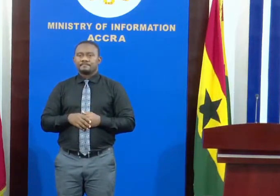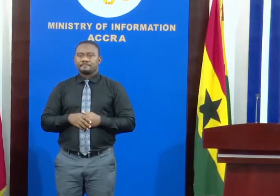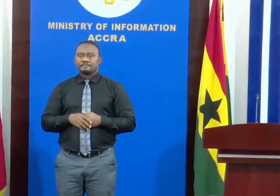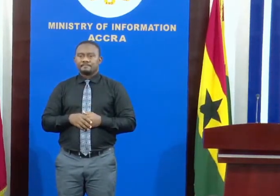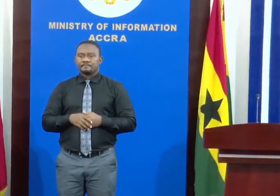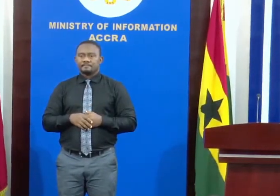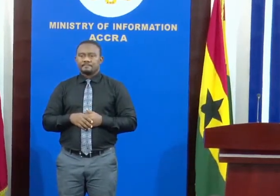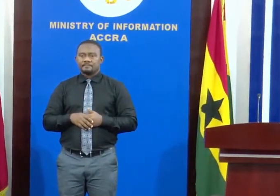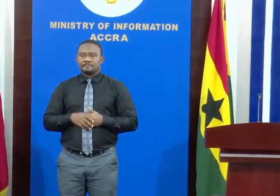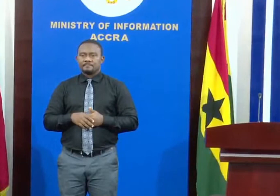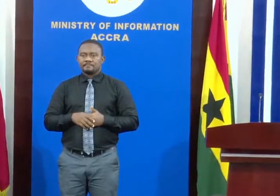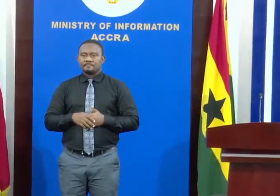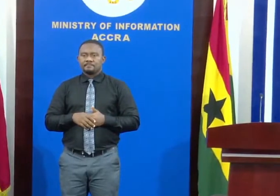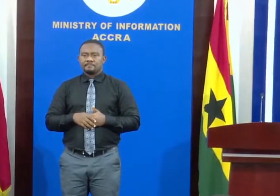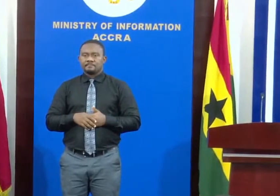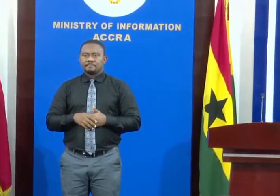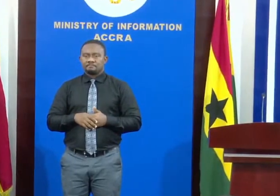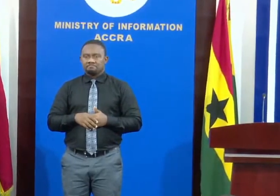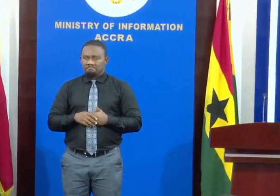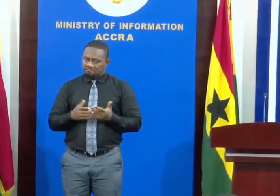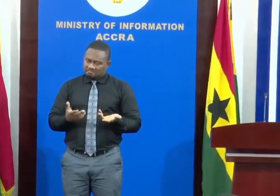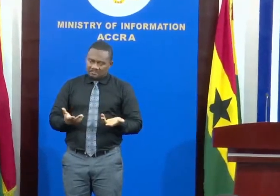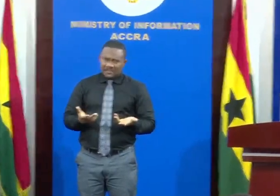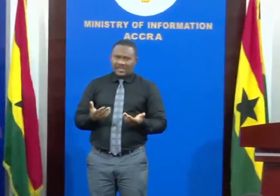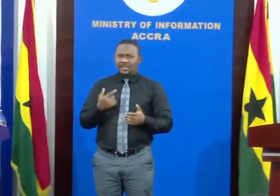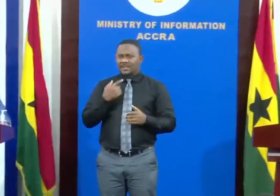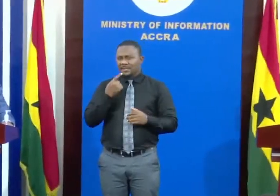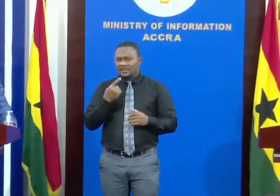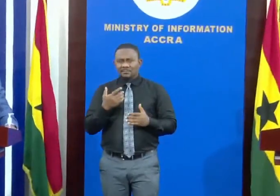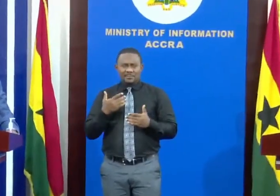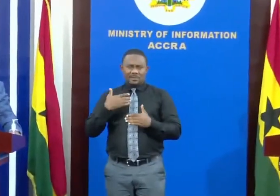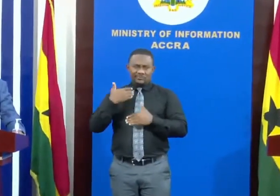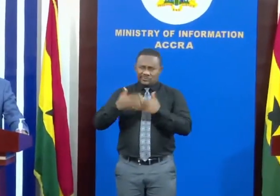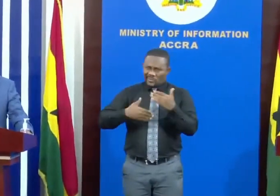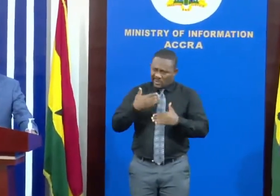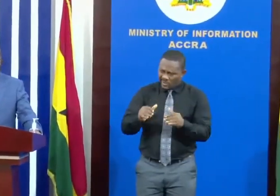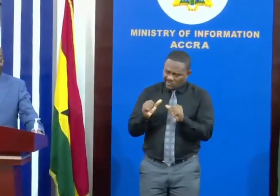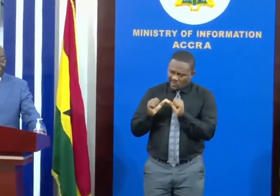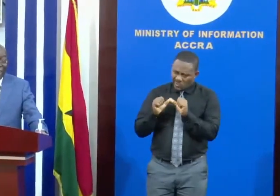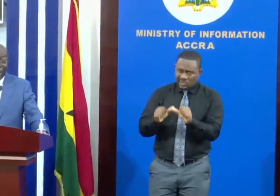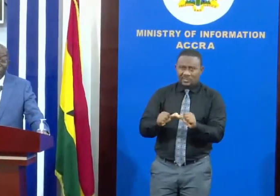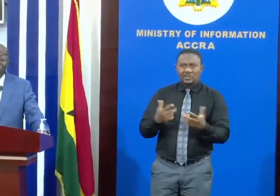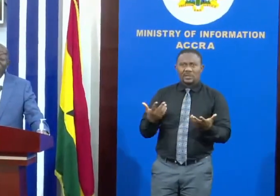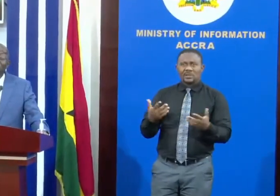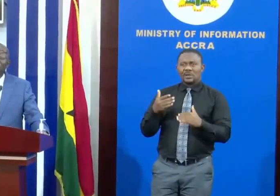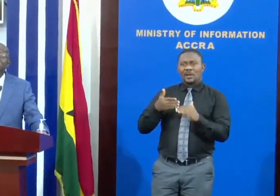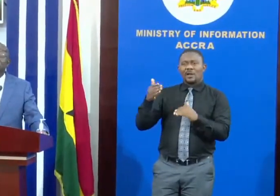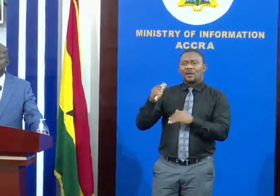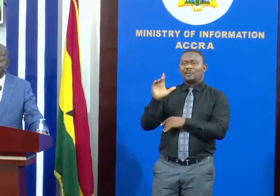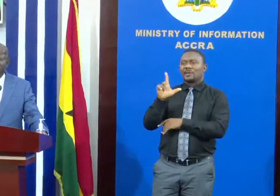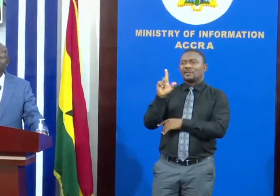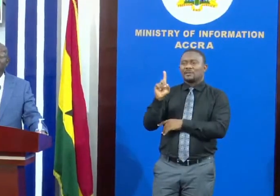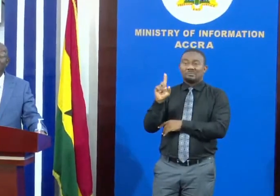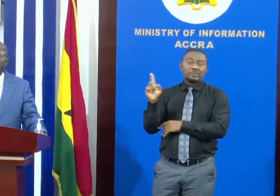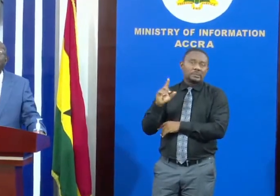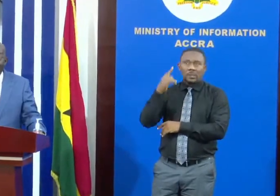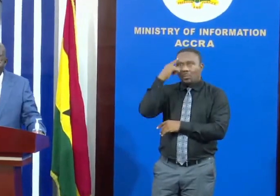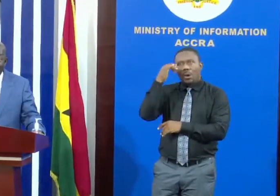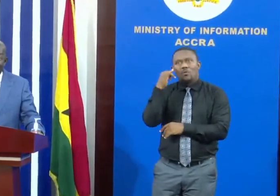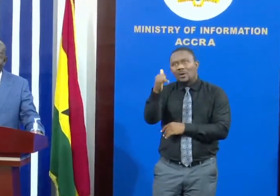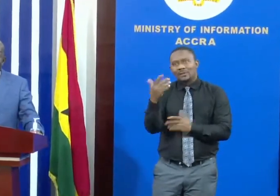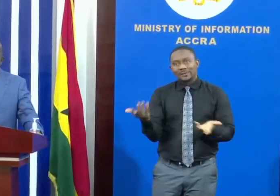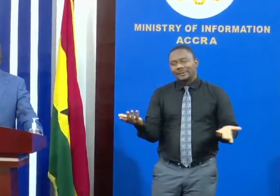why not continue to have this thing go on forever? I'm using the word forever just to make a